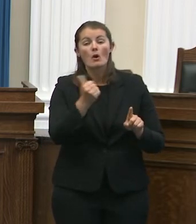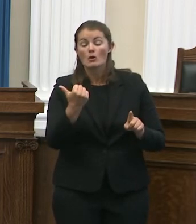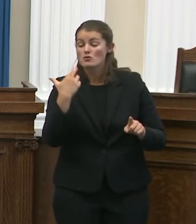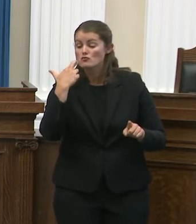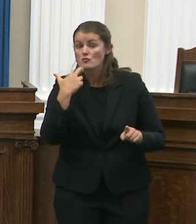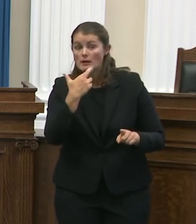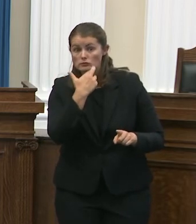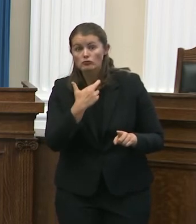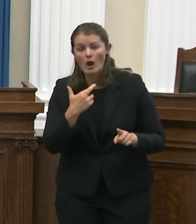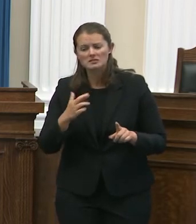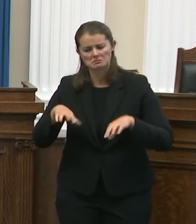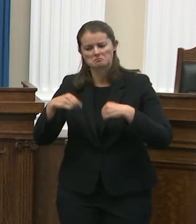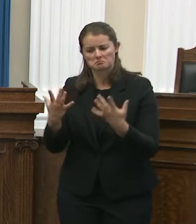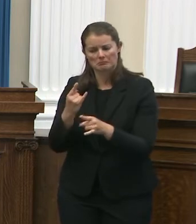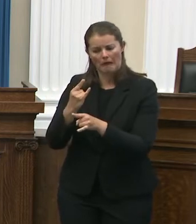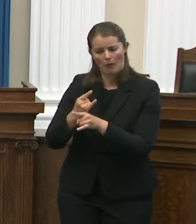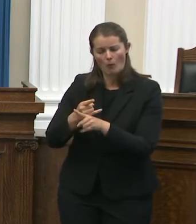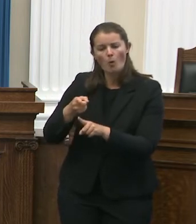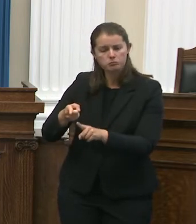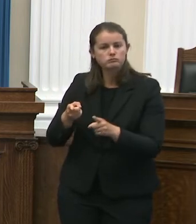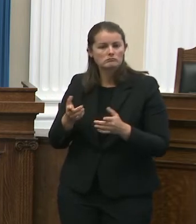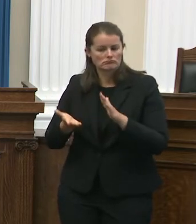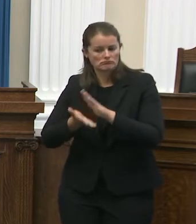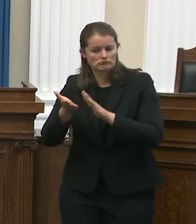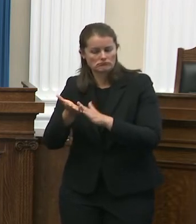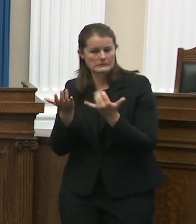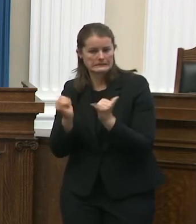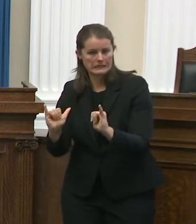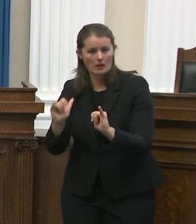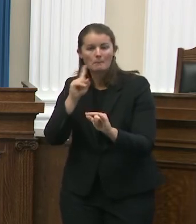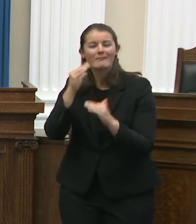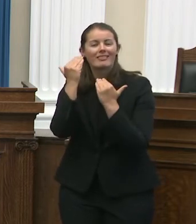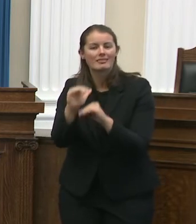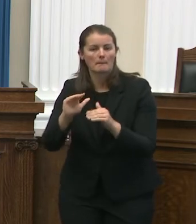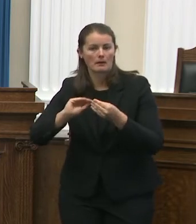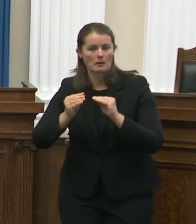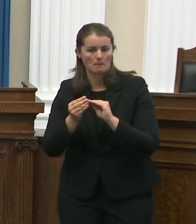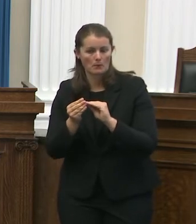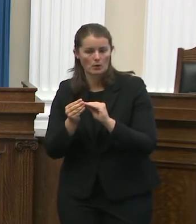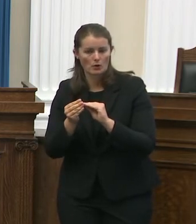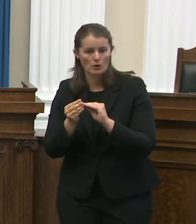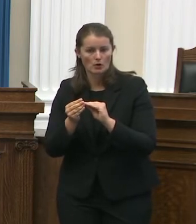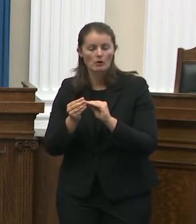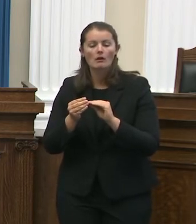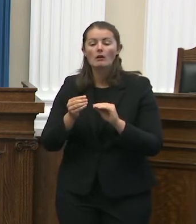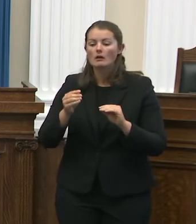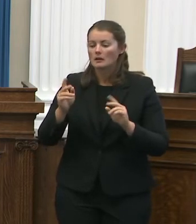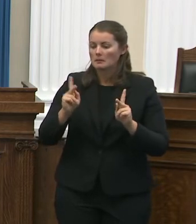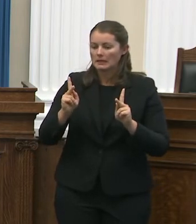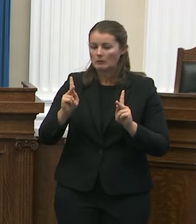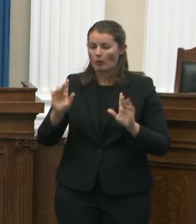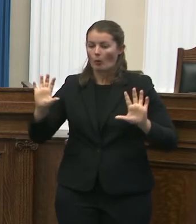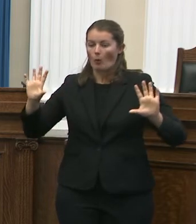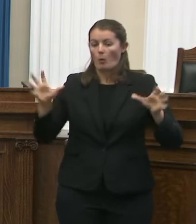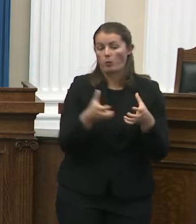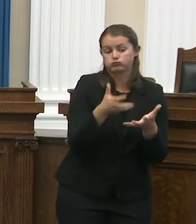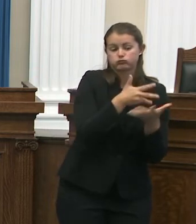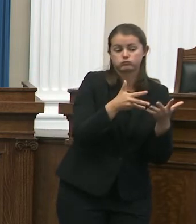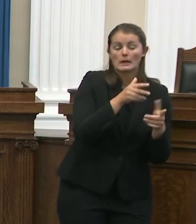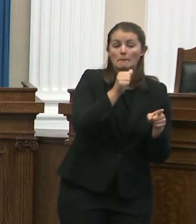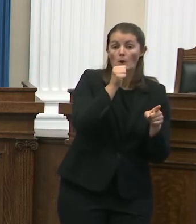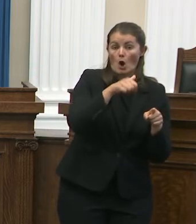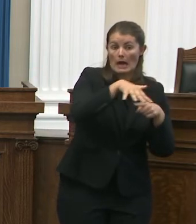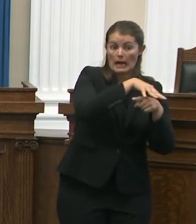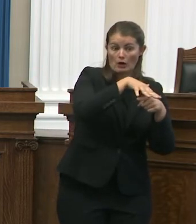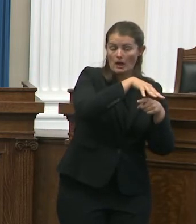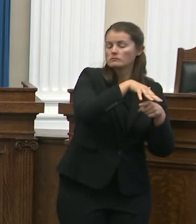50%. Customers seated at tables can still be served alcohol, but they cannot congregate in the bar area or be